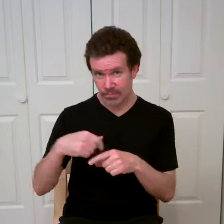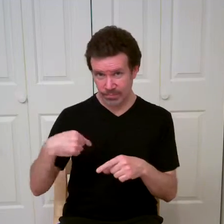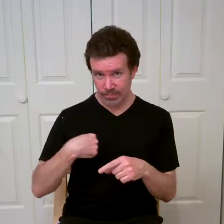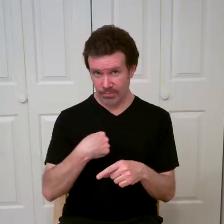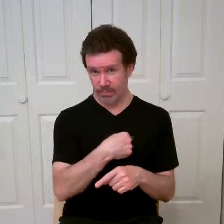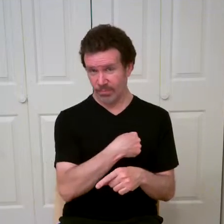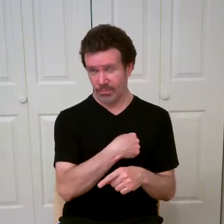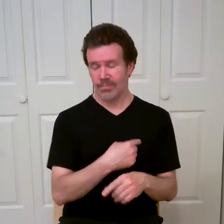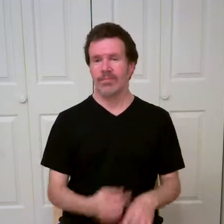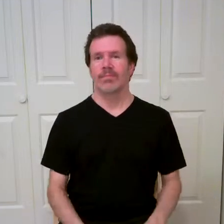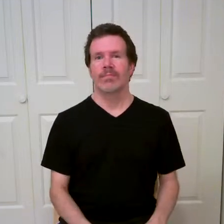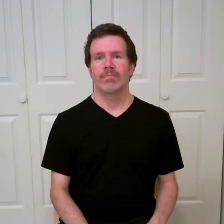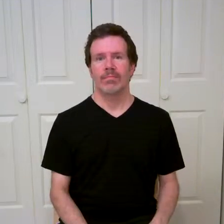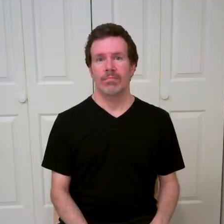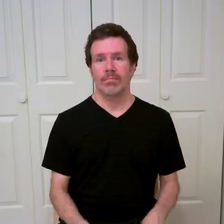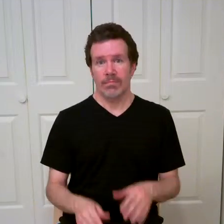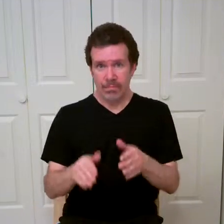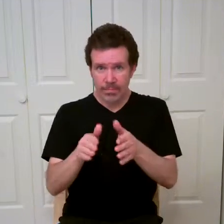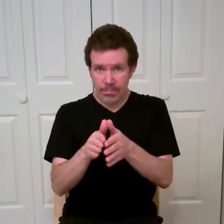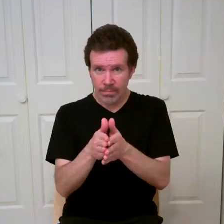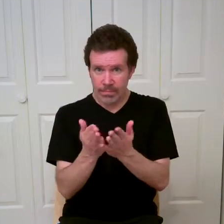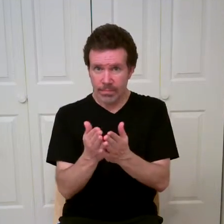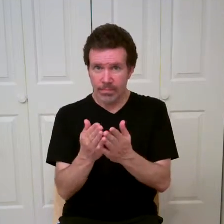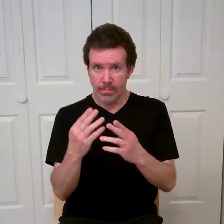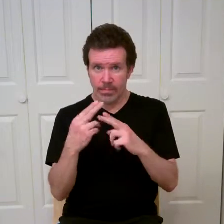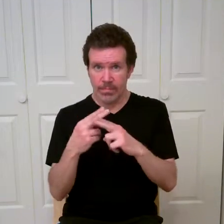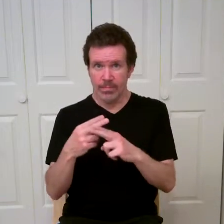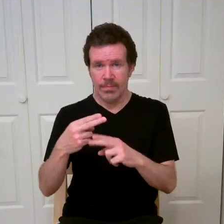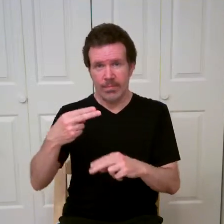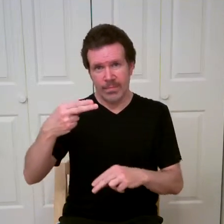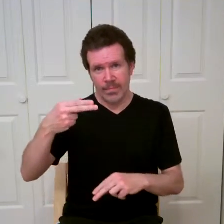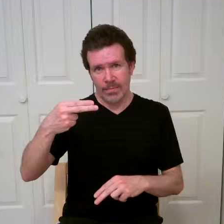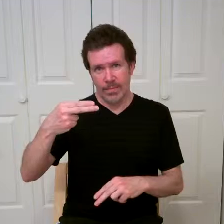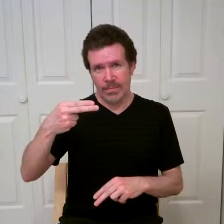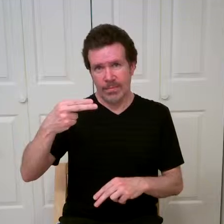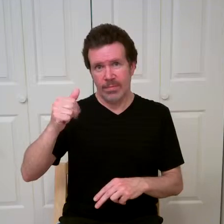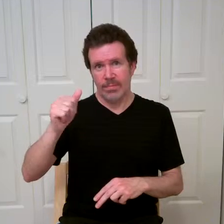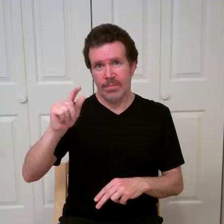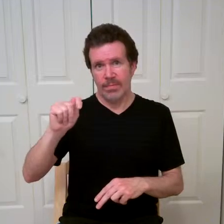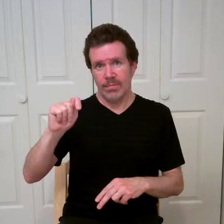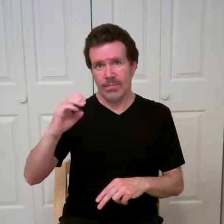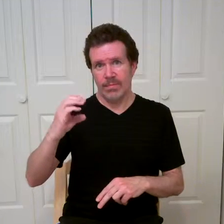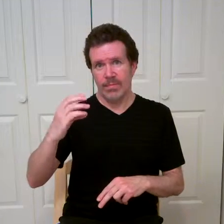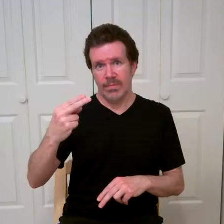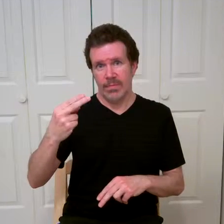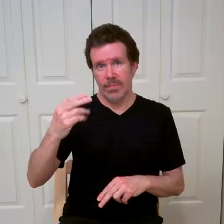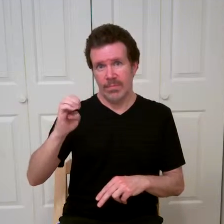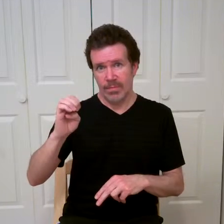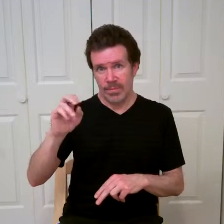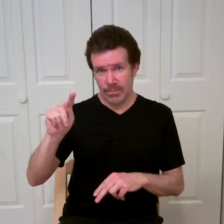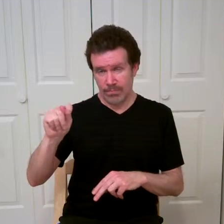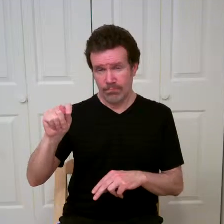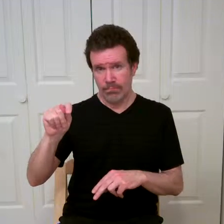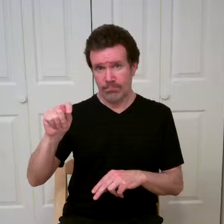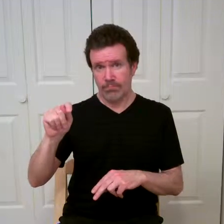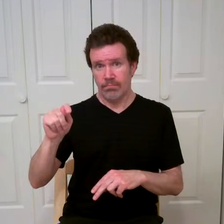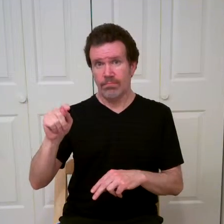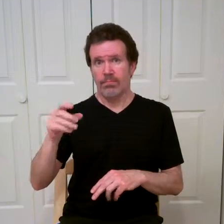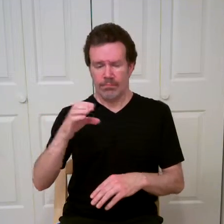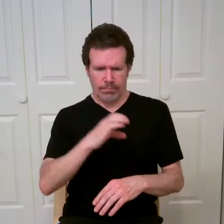In the book Hatchet, the main character has to survive the woods of Canada after his plane